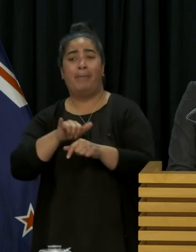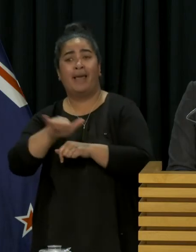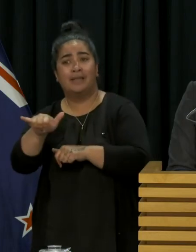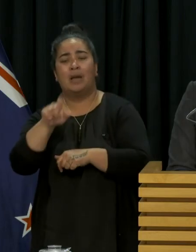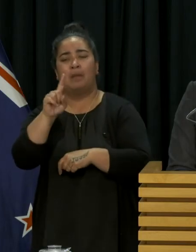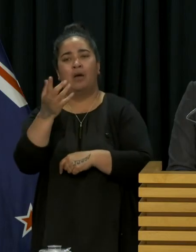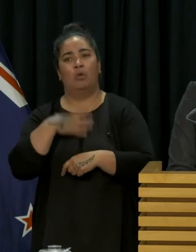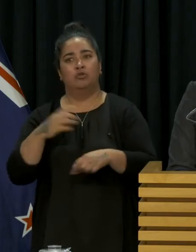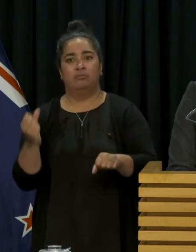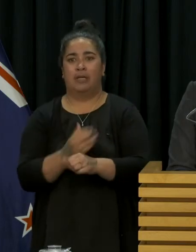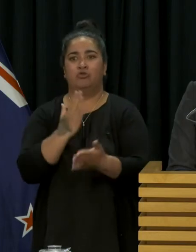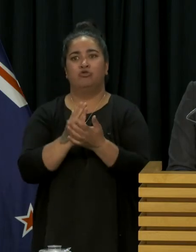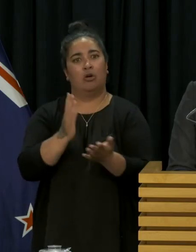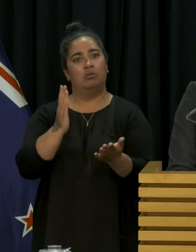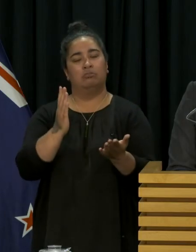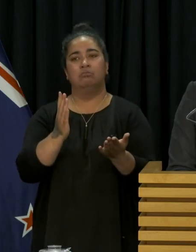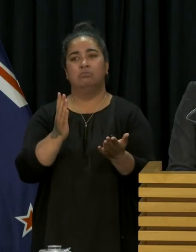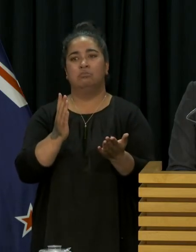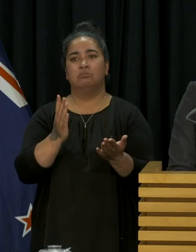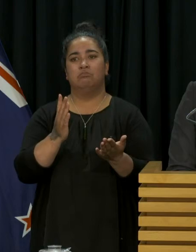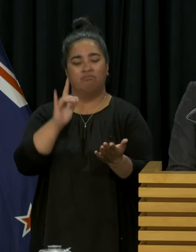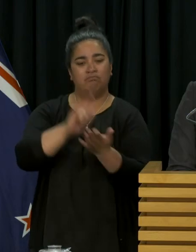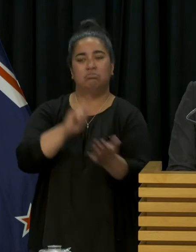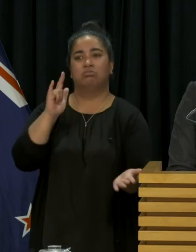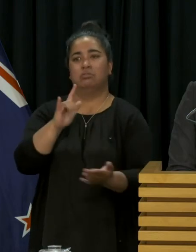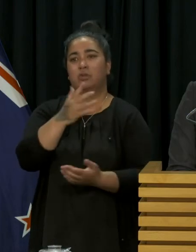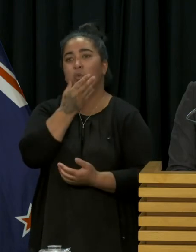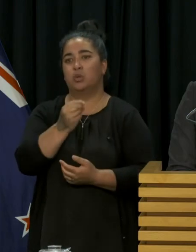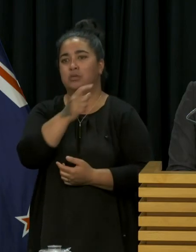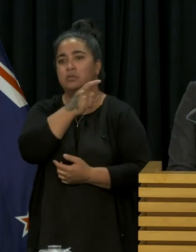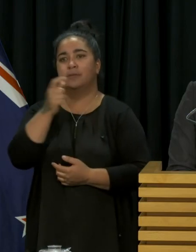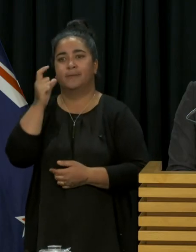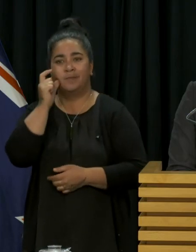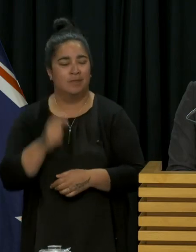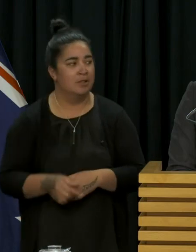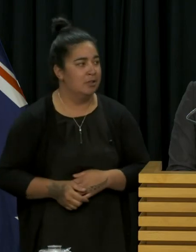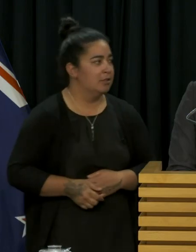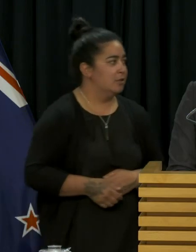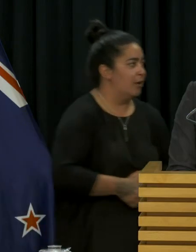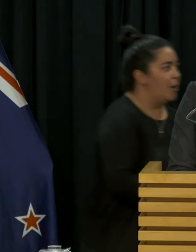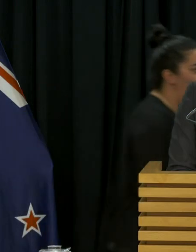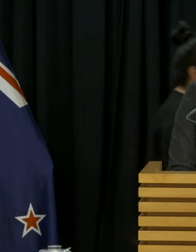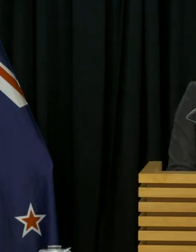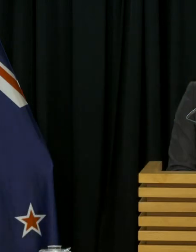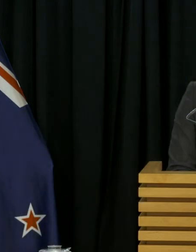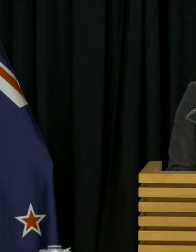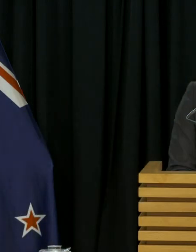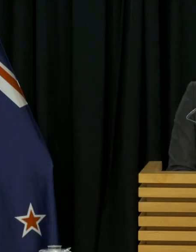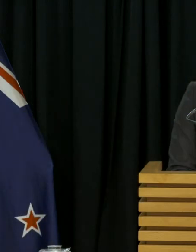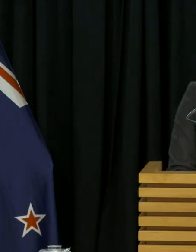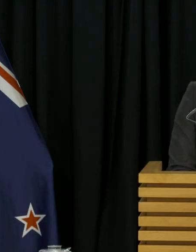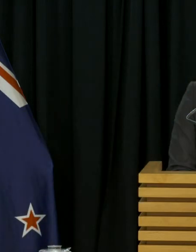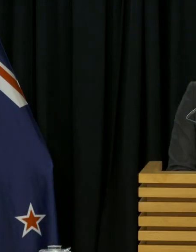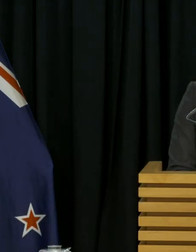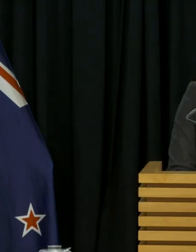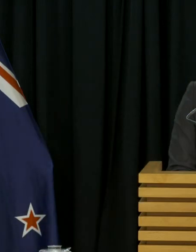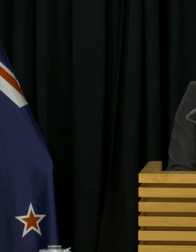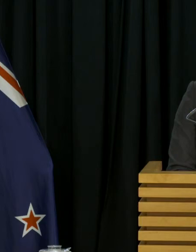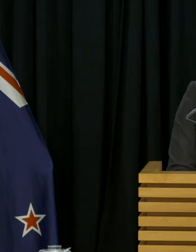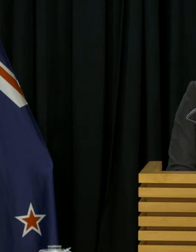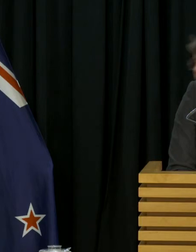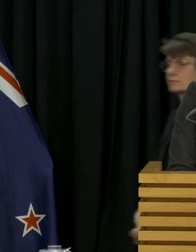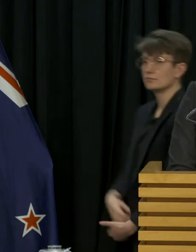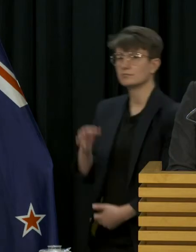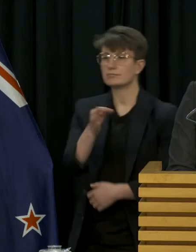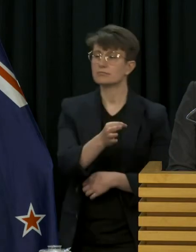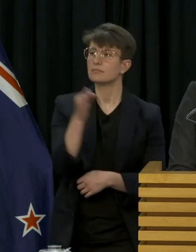that usage enhanced. So that's why we're moving to mandating. Why have you decided to make it compulsory on all flights, but not make it compulsory